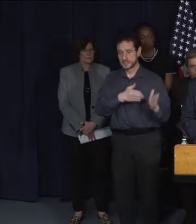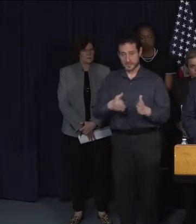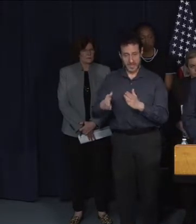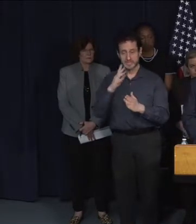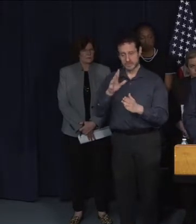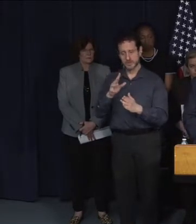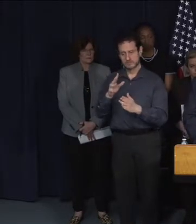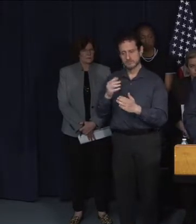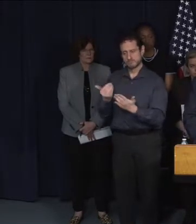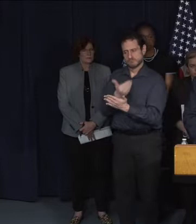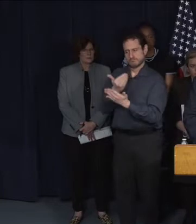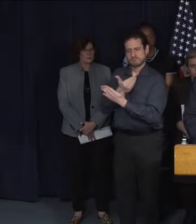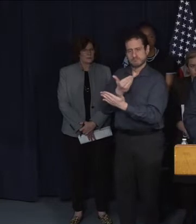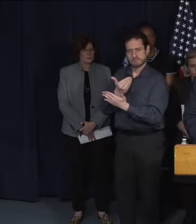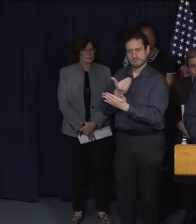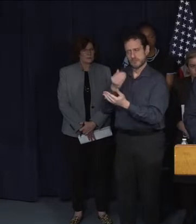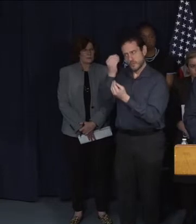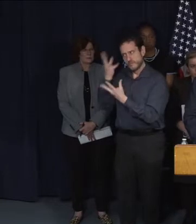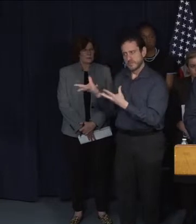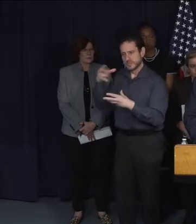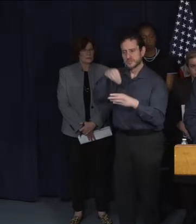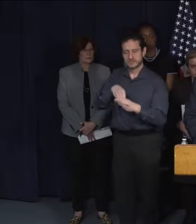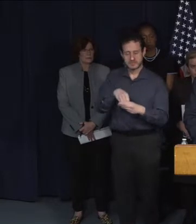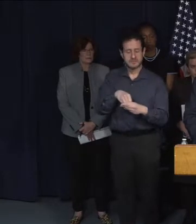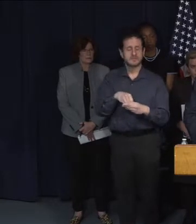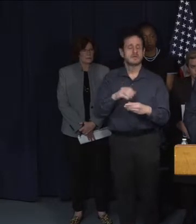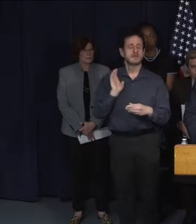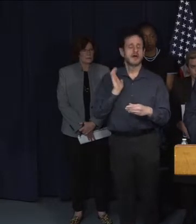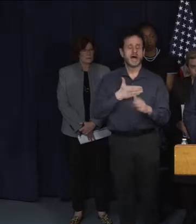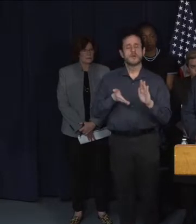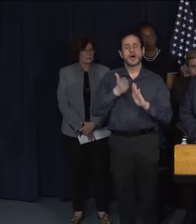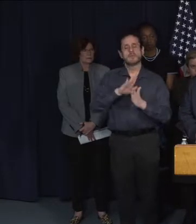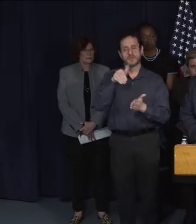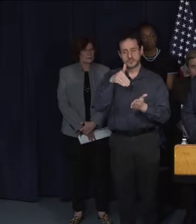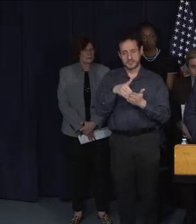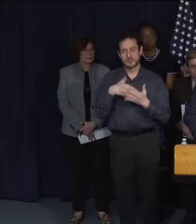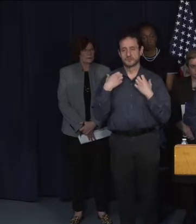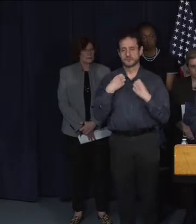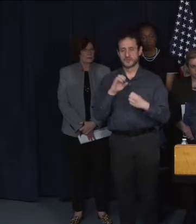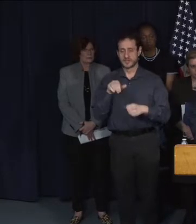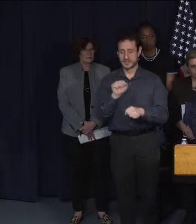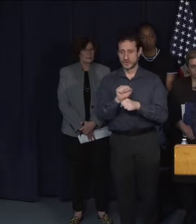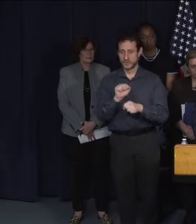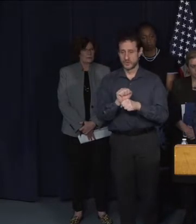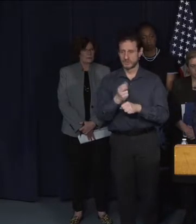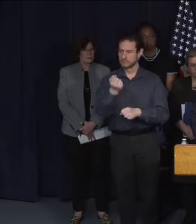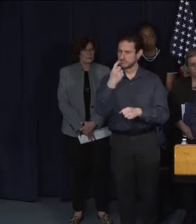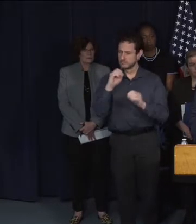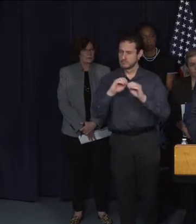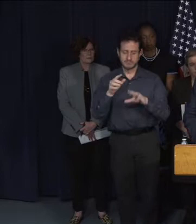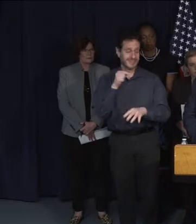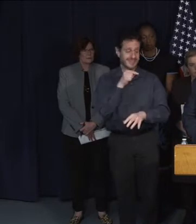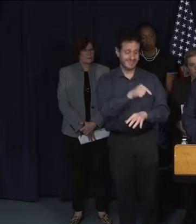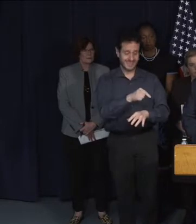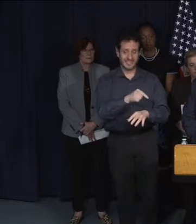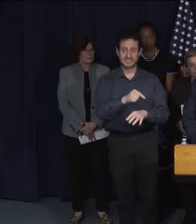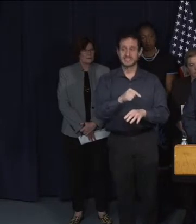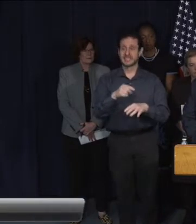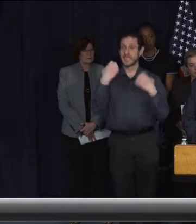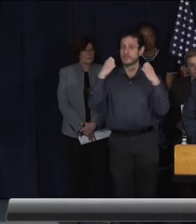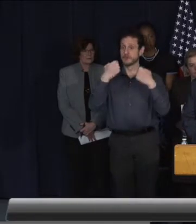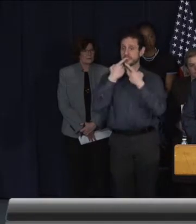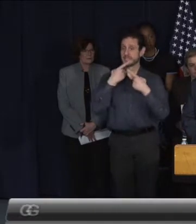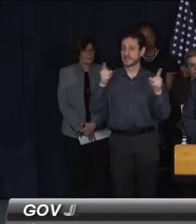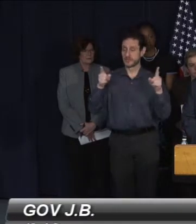Operations Center fortifies that work. To be clear, this declaration will build on an already